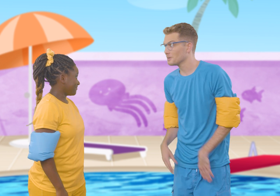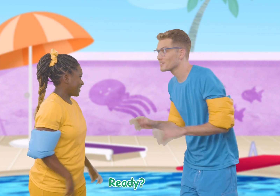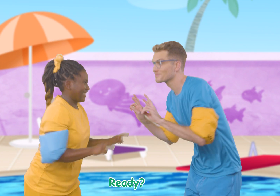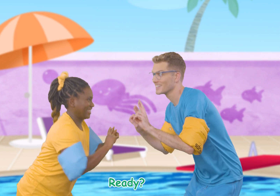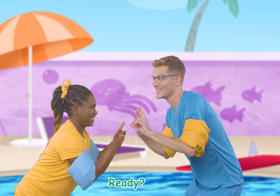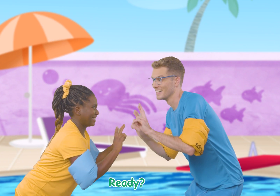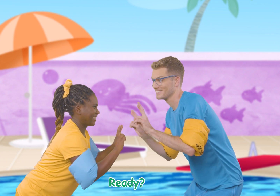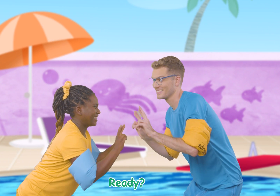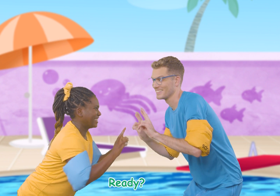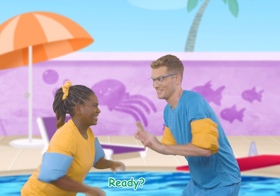Ready?